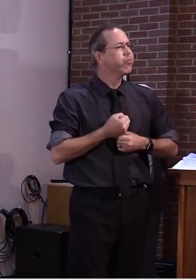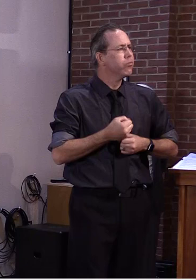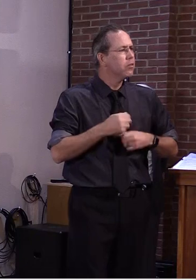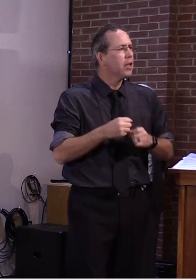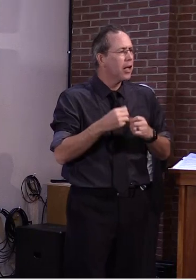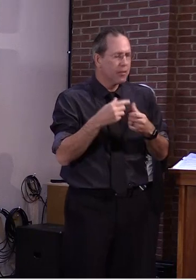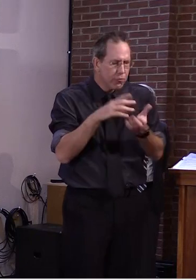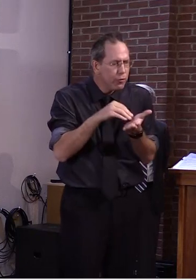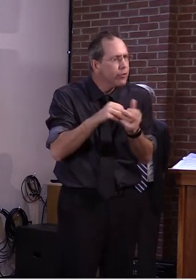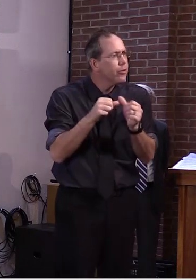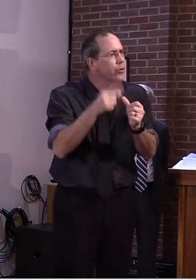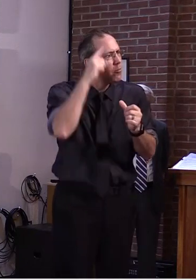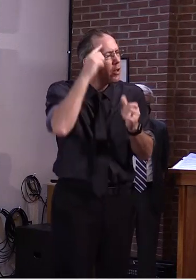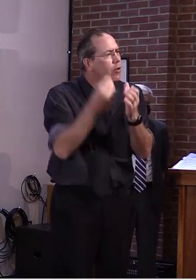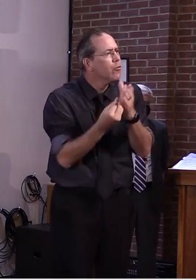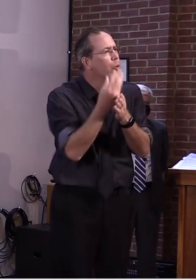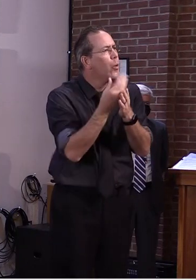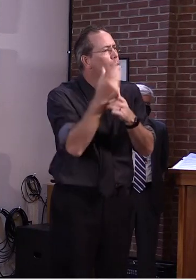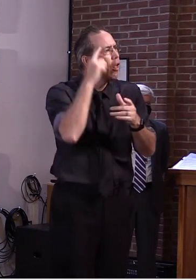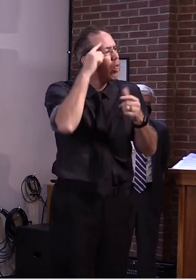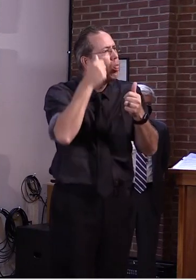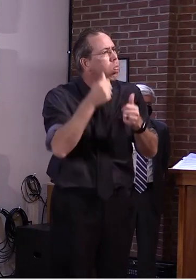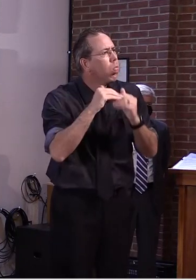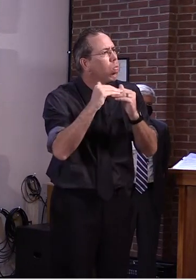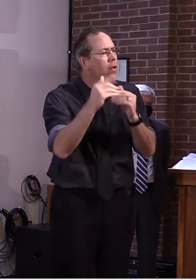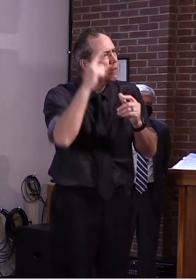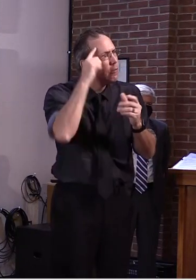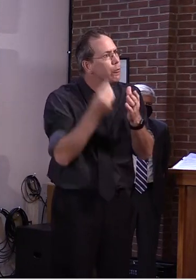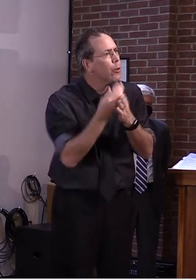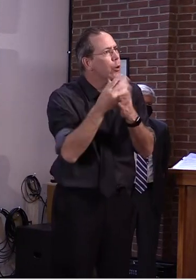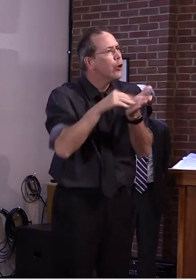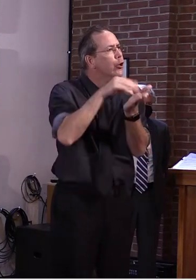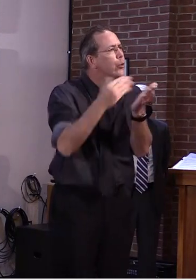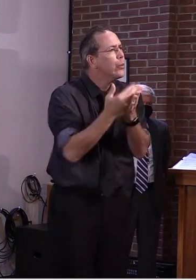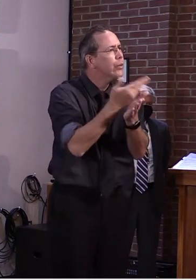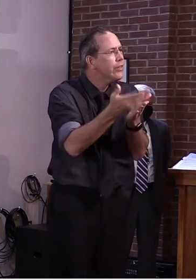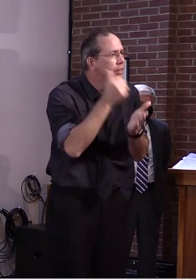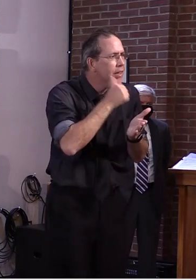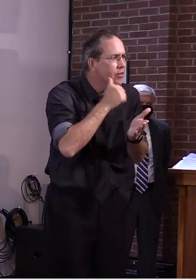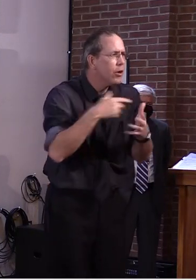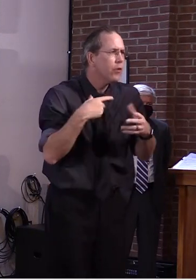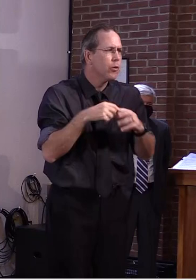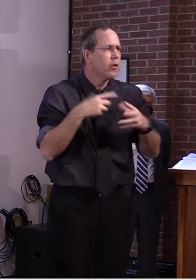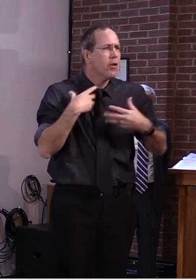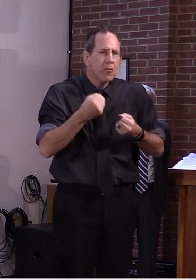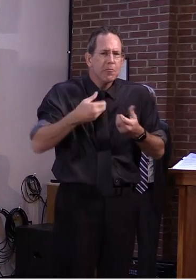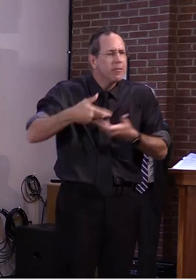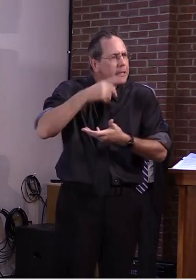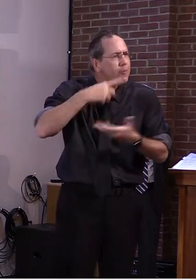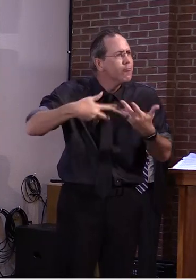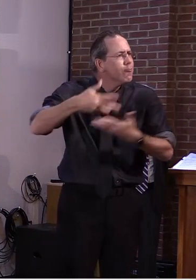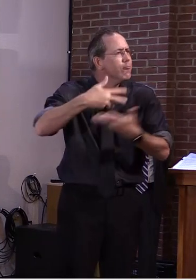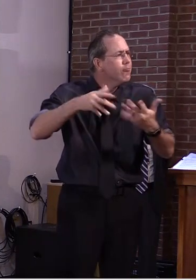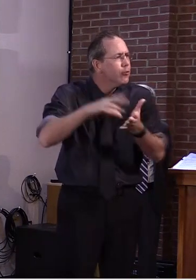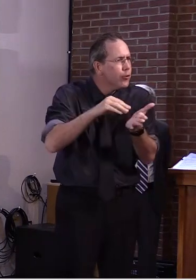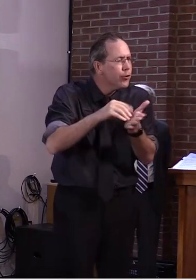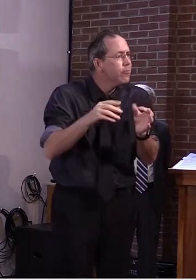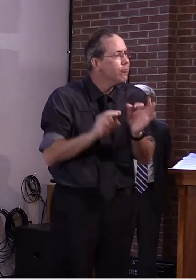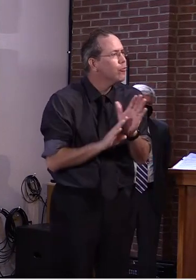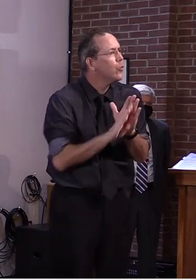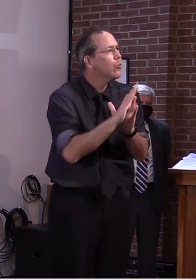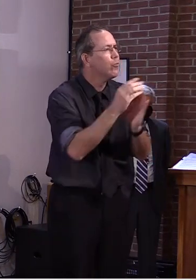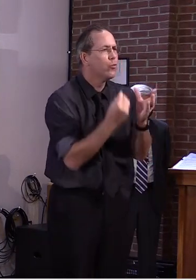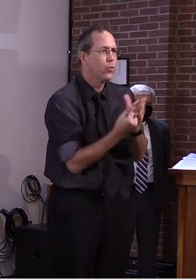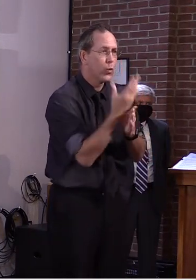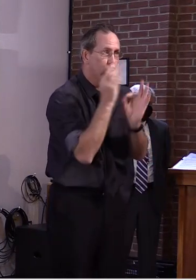on the social and emotional well-being of our students. All school activities and routines for the next several weeks, including academics and